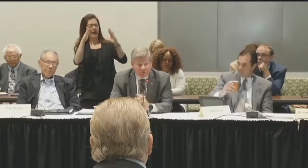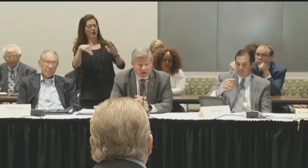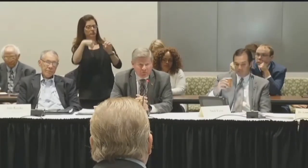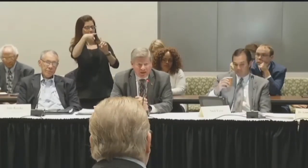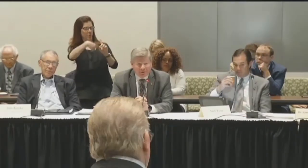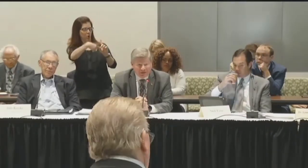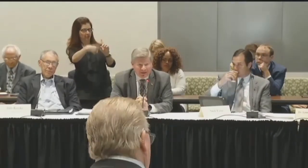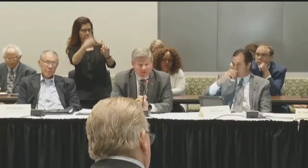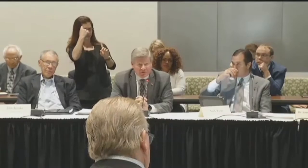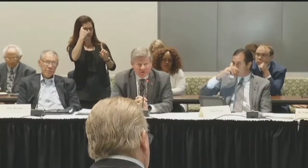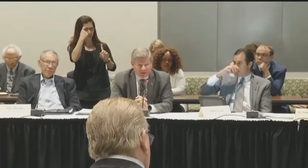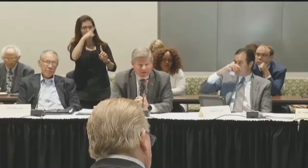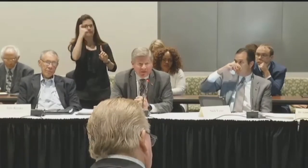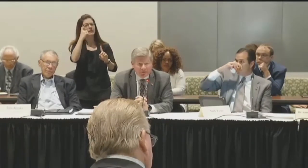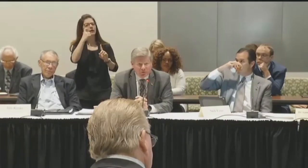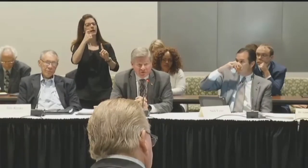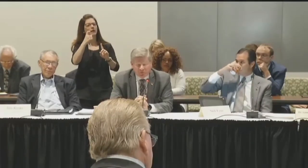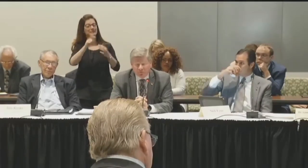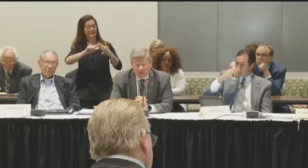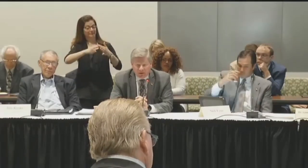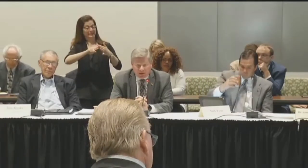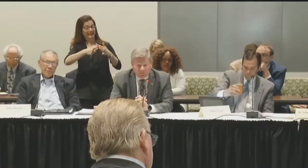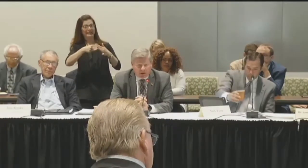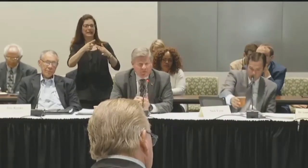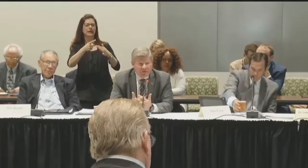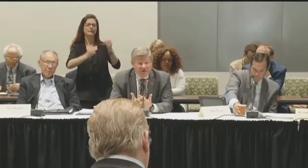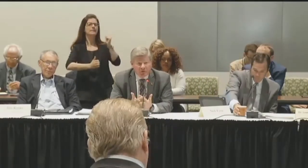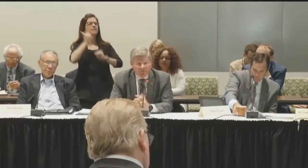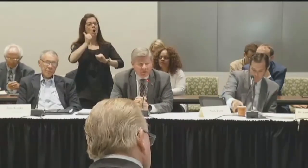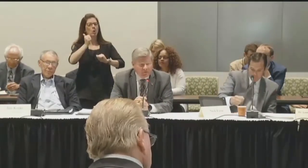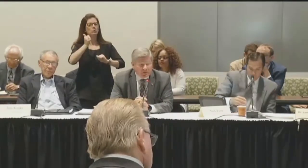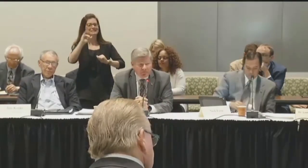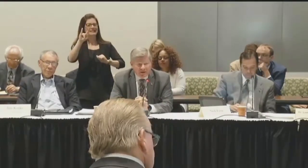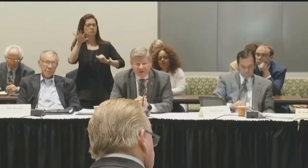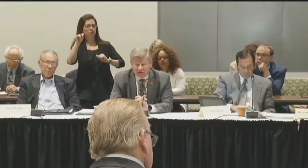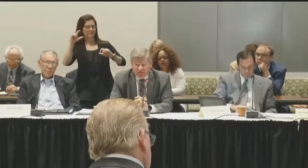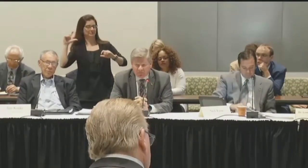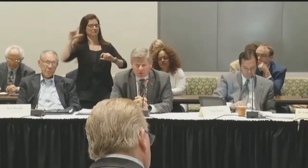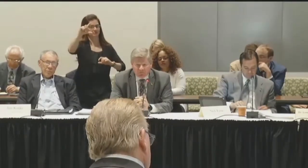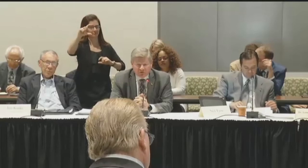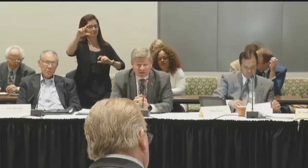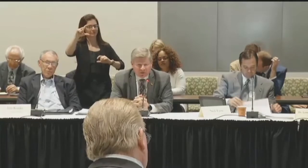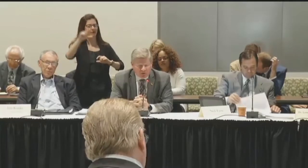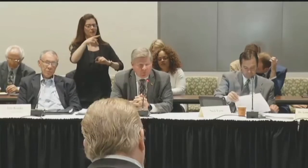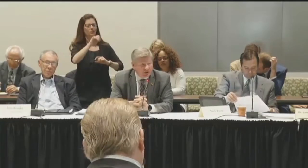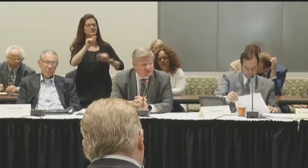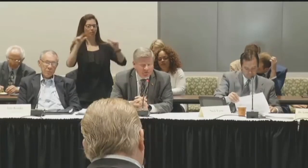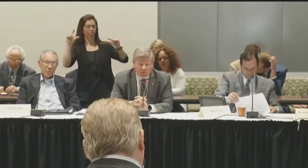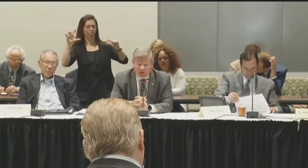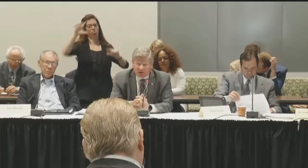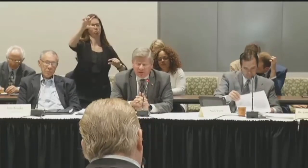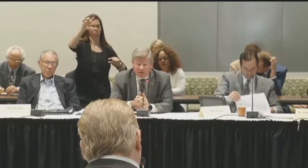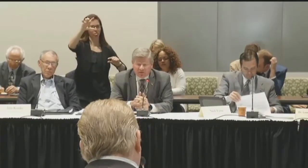mortgage, you pay predominantly interest and only a little principal. Under this agreement, we basically were able to get all parties